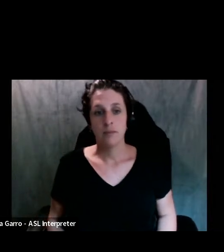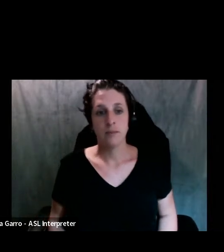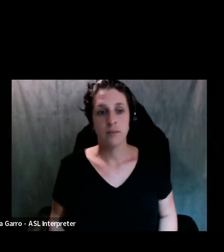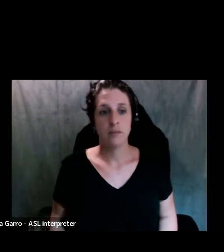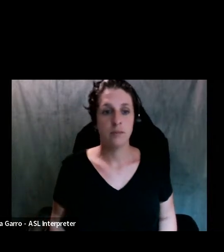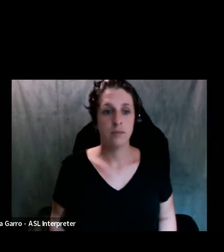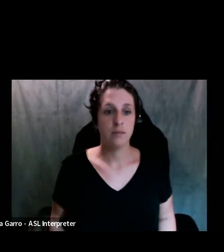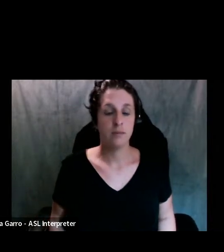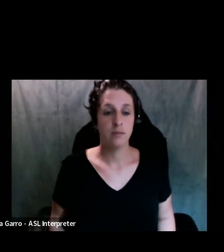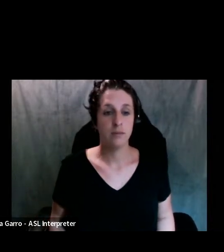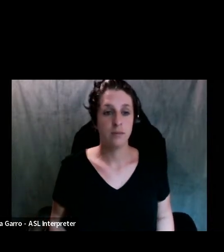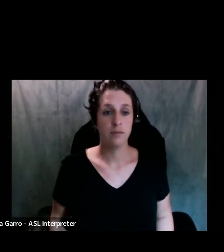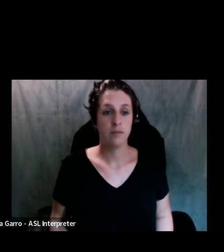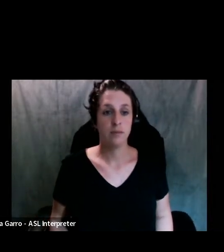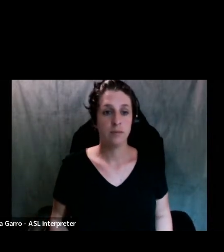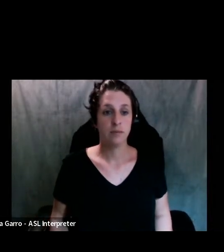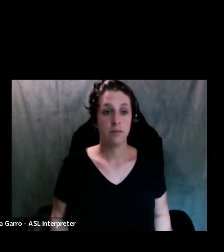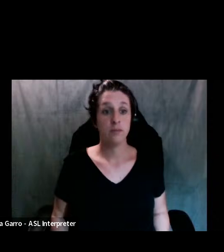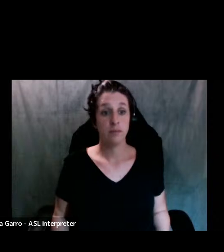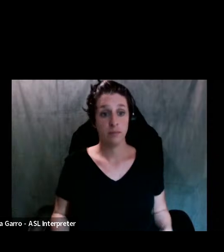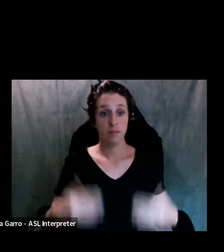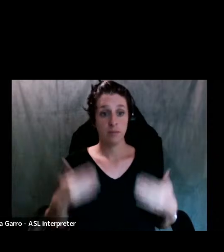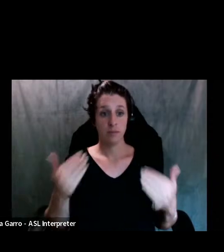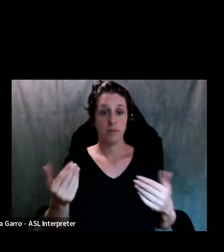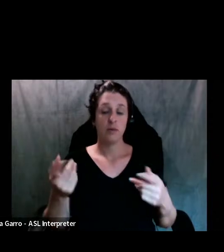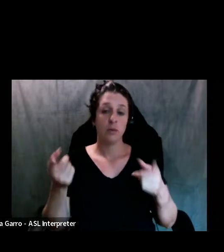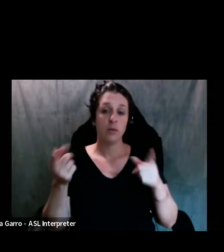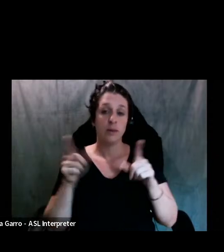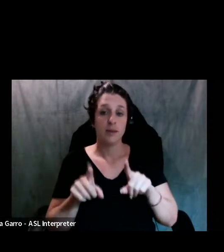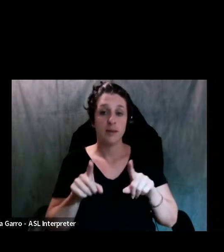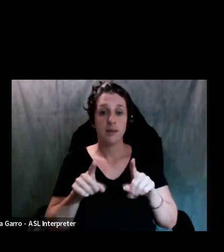We can go on to the consent agenda.